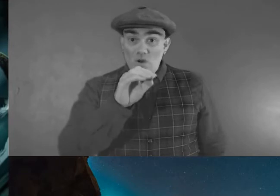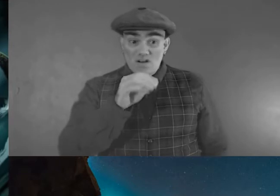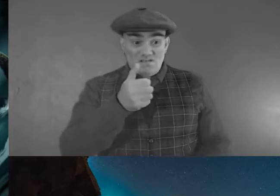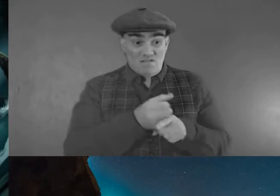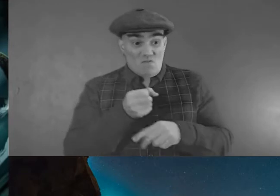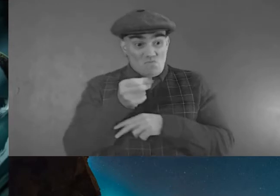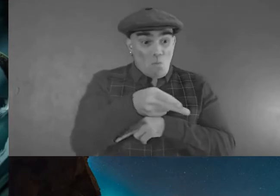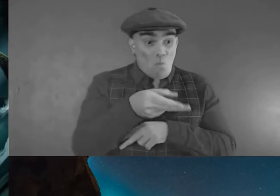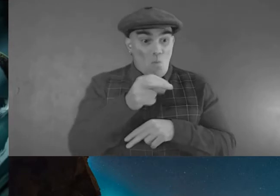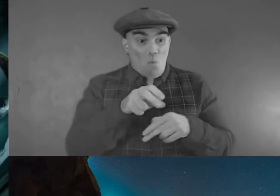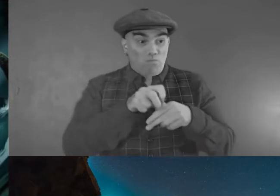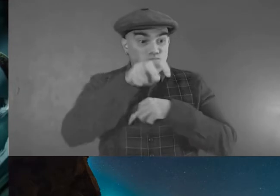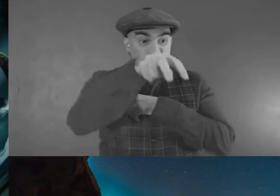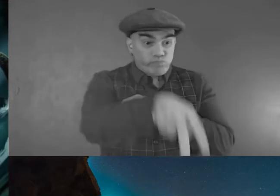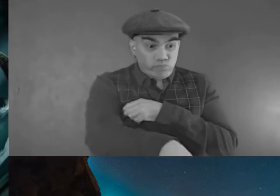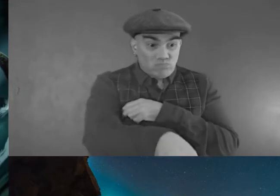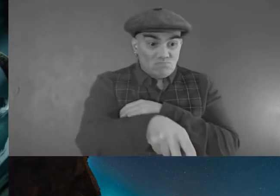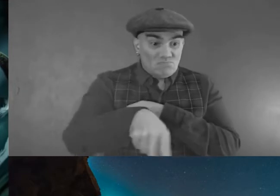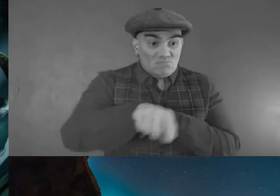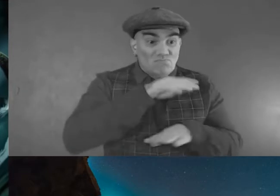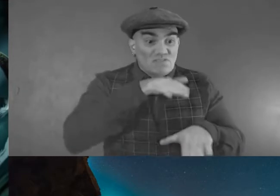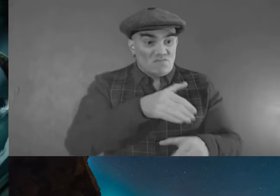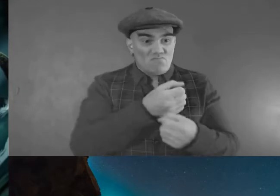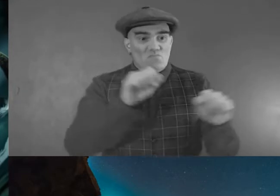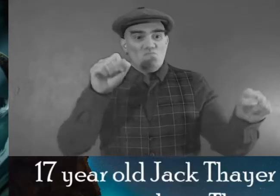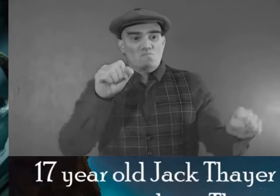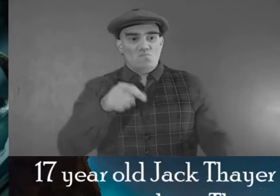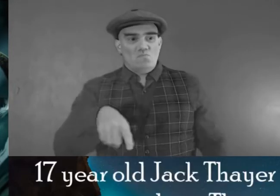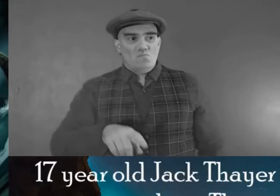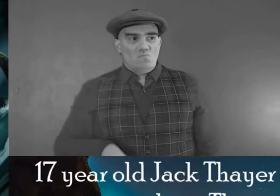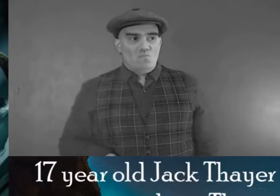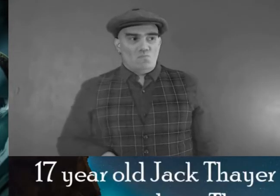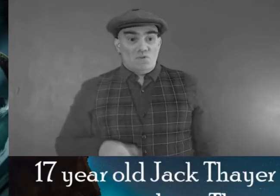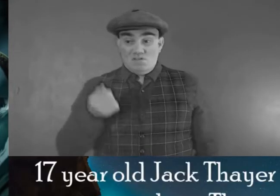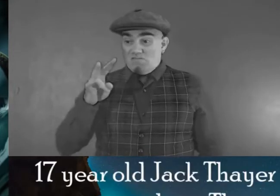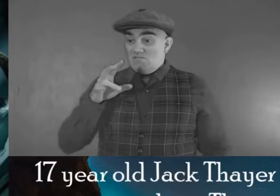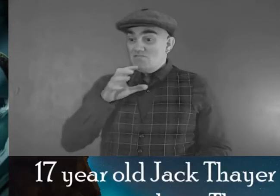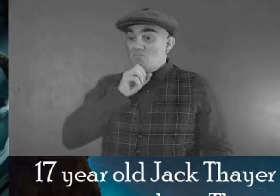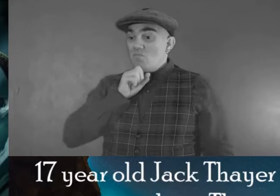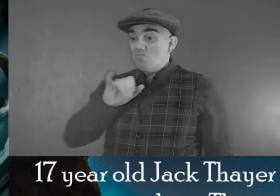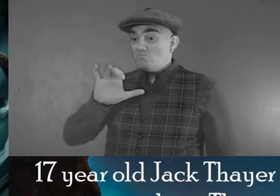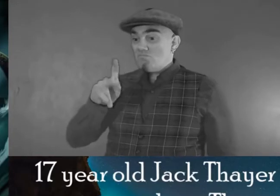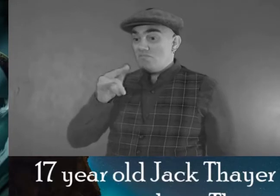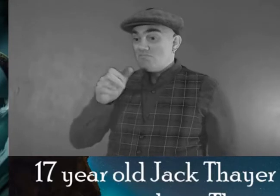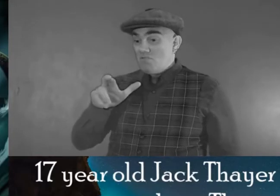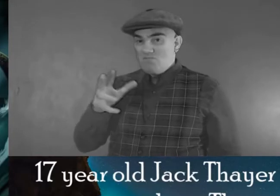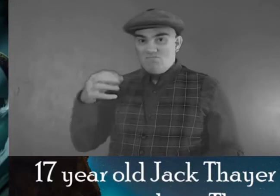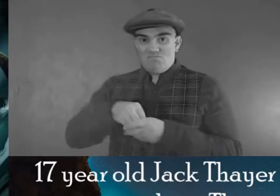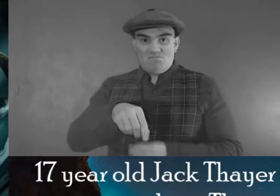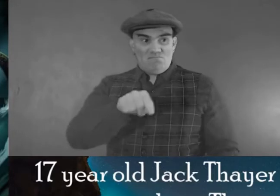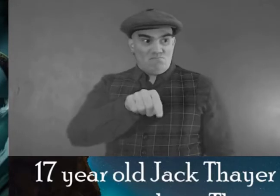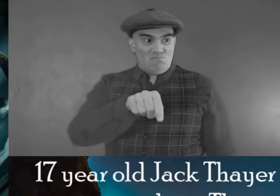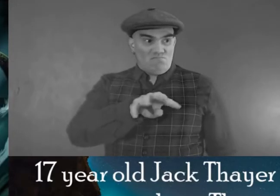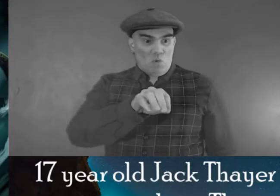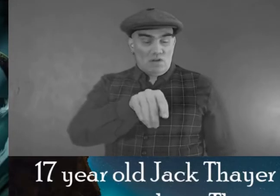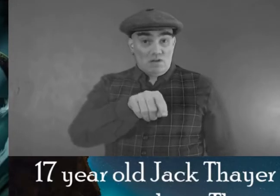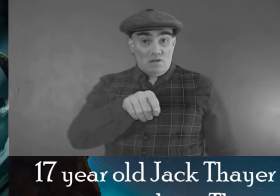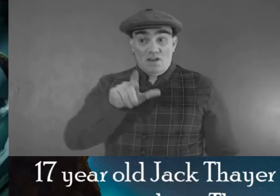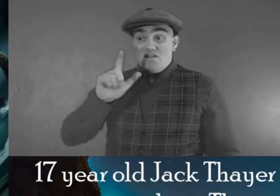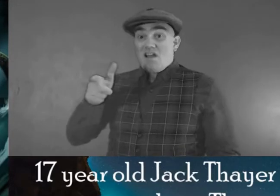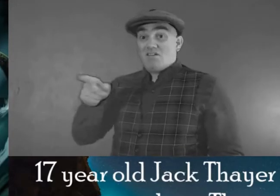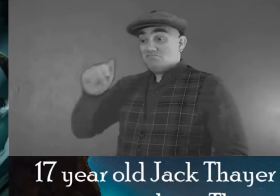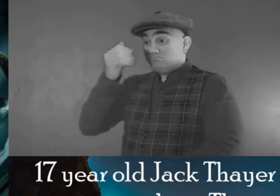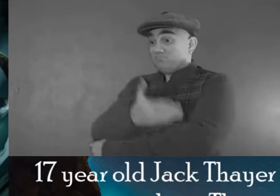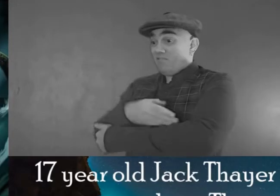40 who were thrown or jumped into the sea were rescued. 17-year-old Jack Bayer was among them. Bayer later